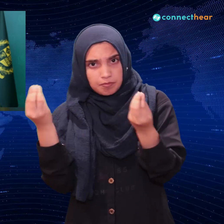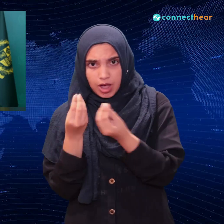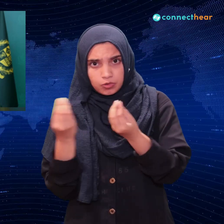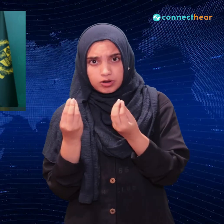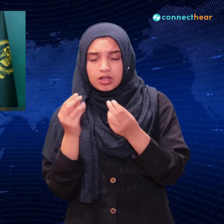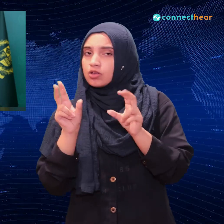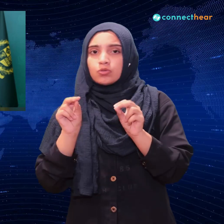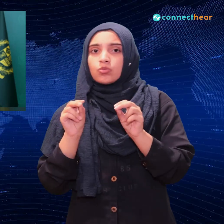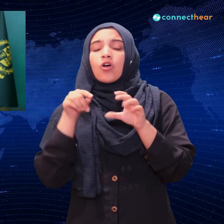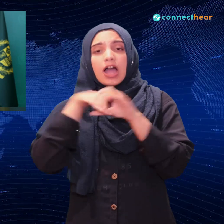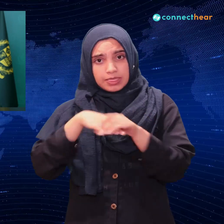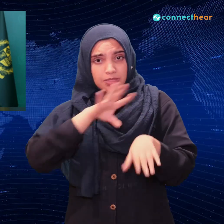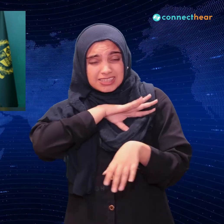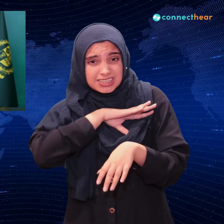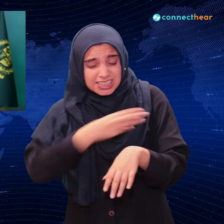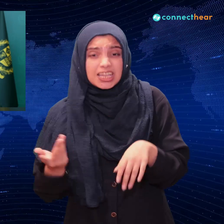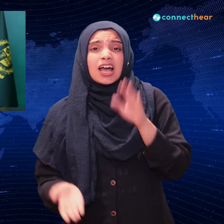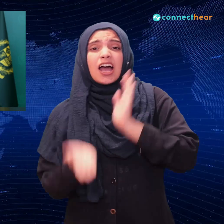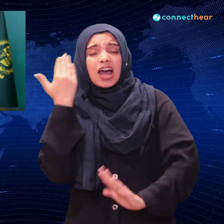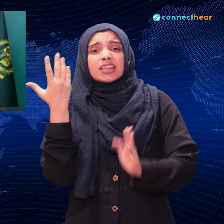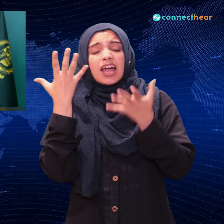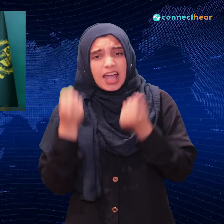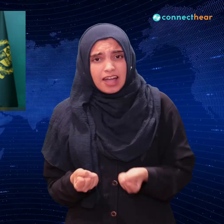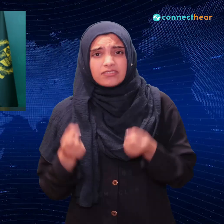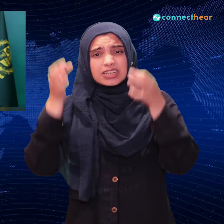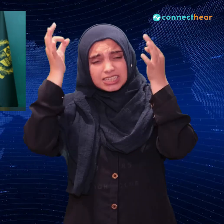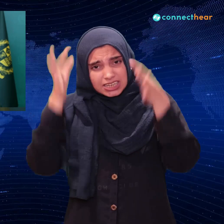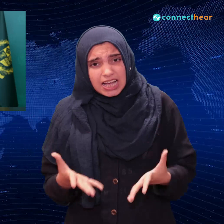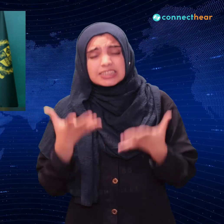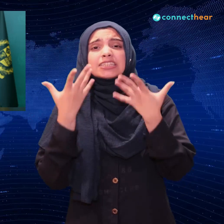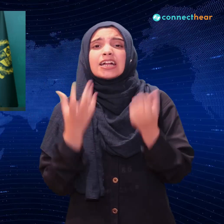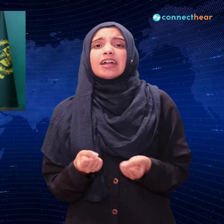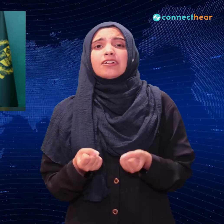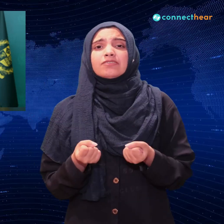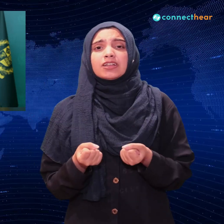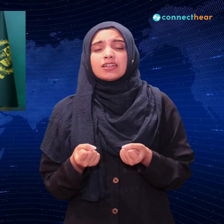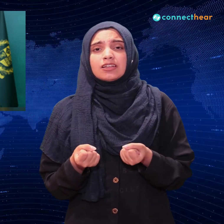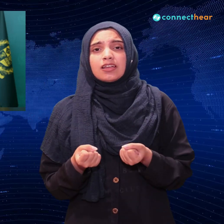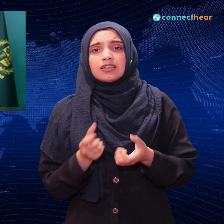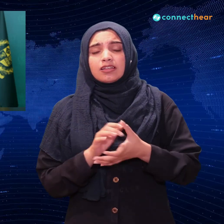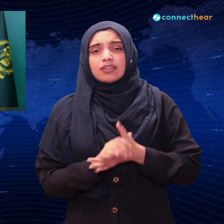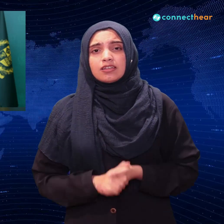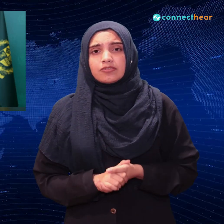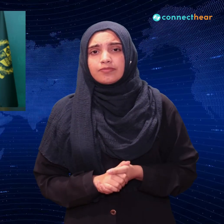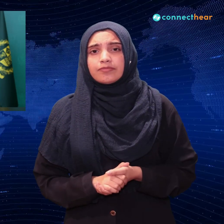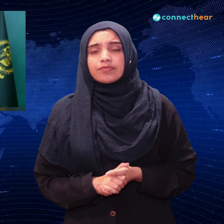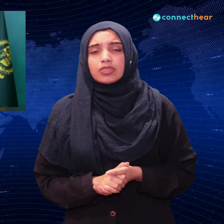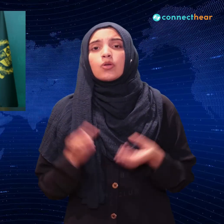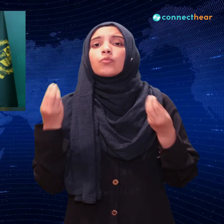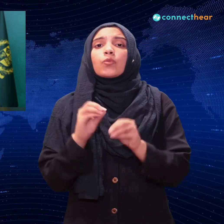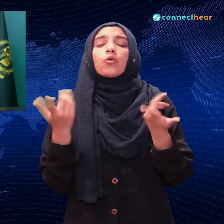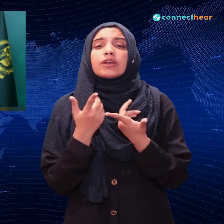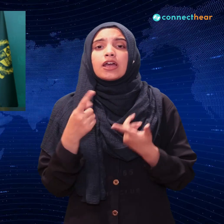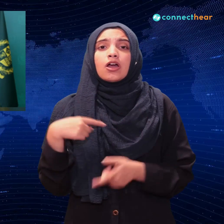cause more collateral damage than the militants they are targeting. So,